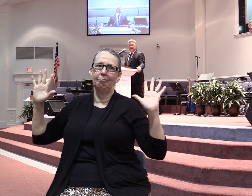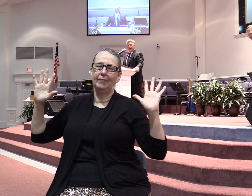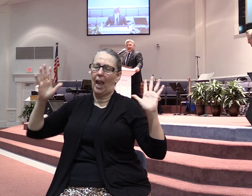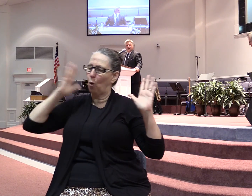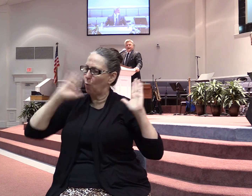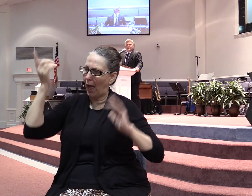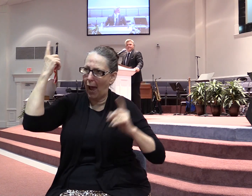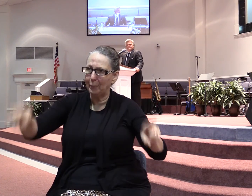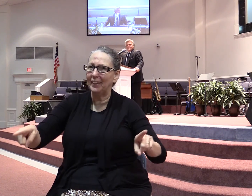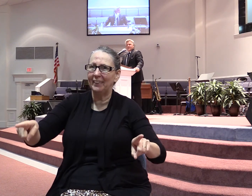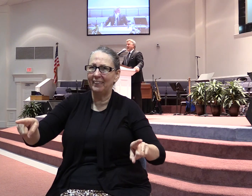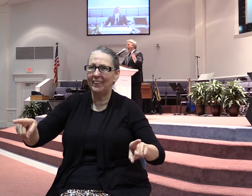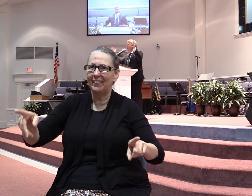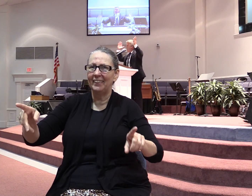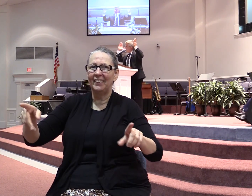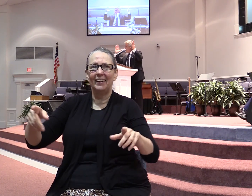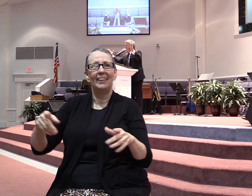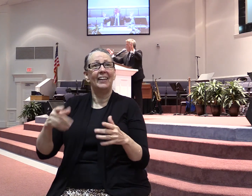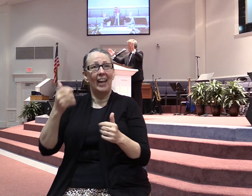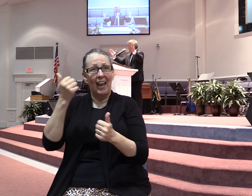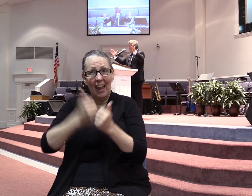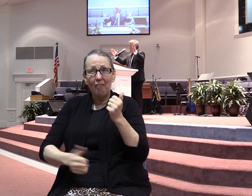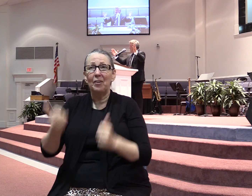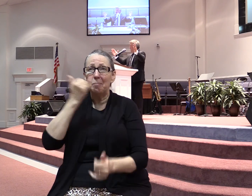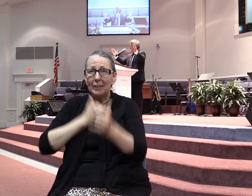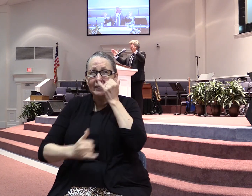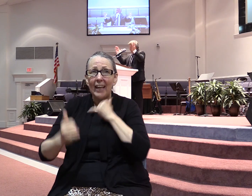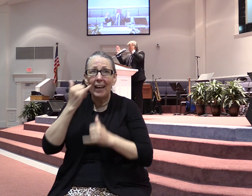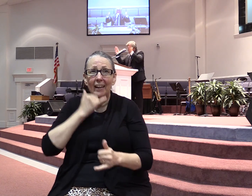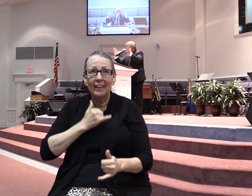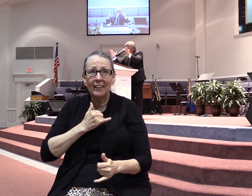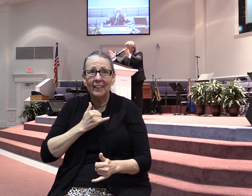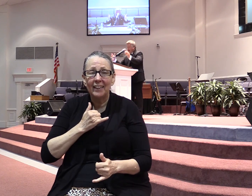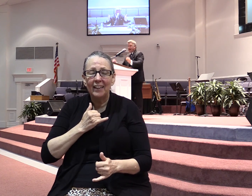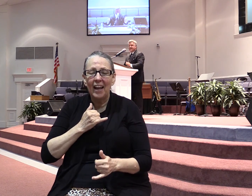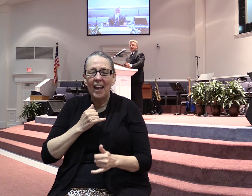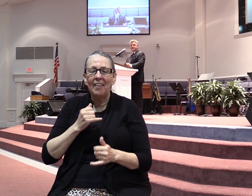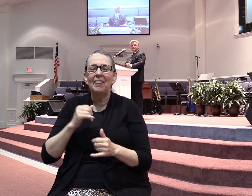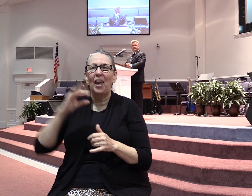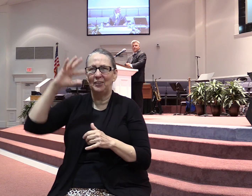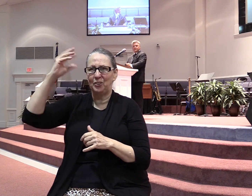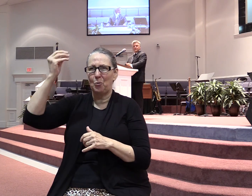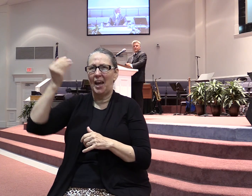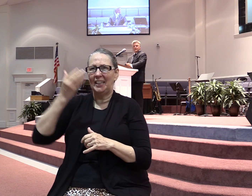To be very clear, in every mistake, there is a space of grace.